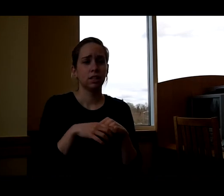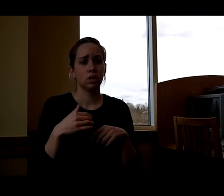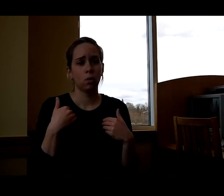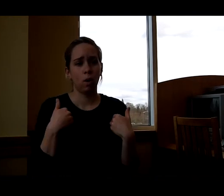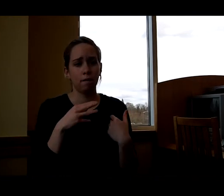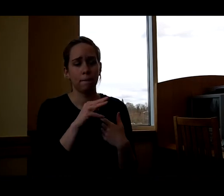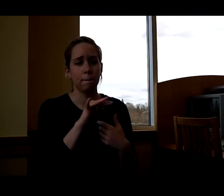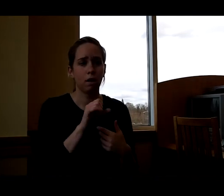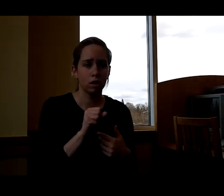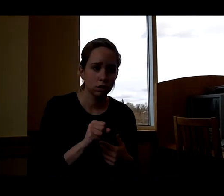take those